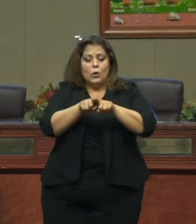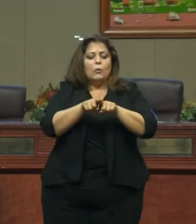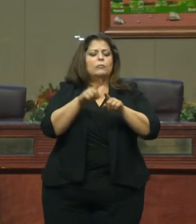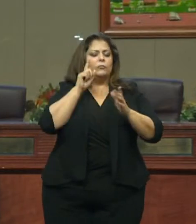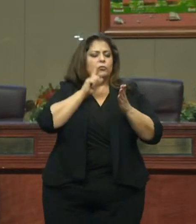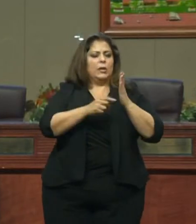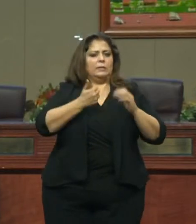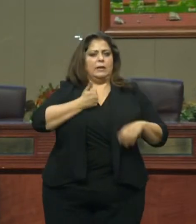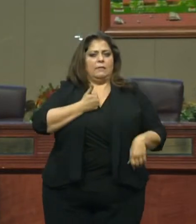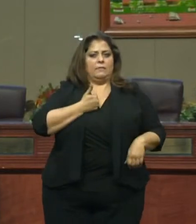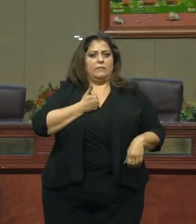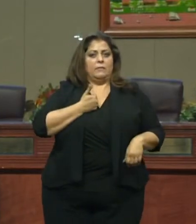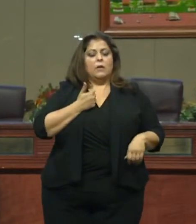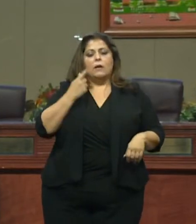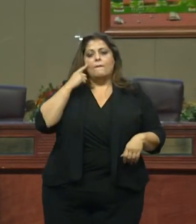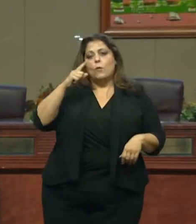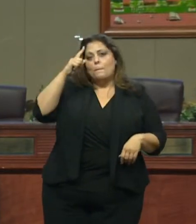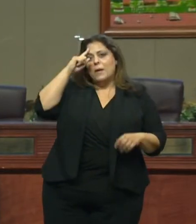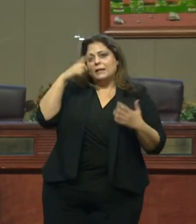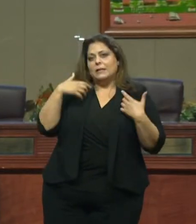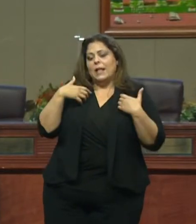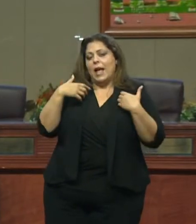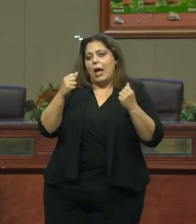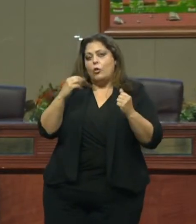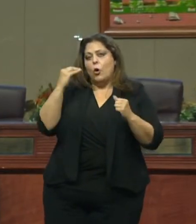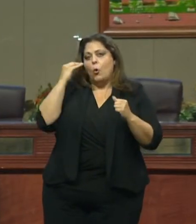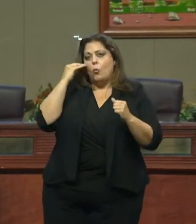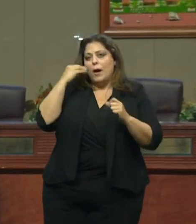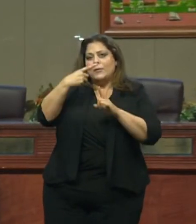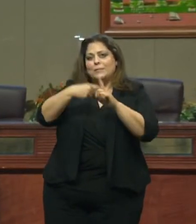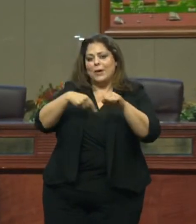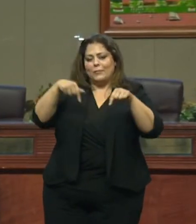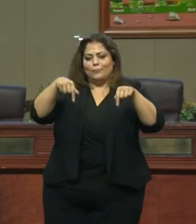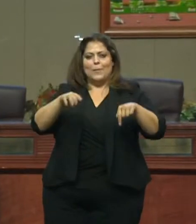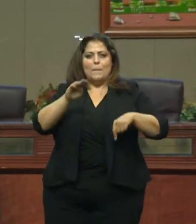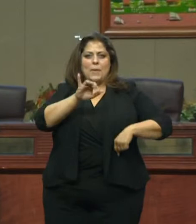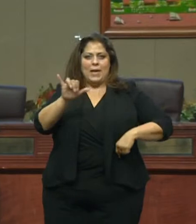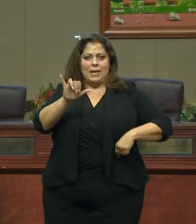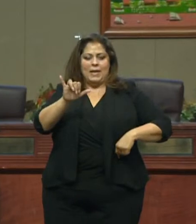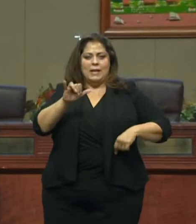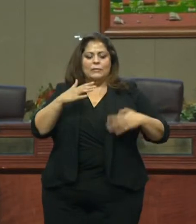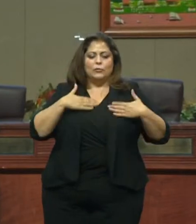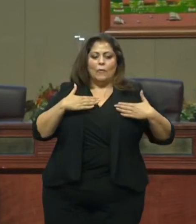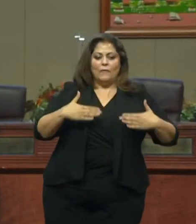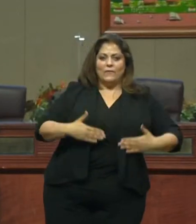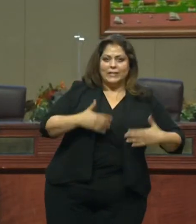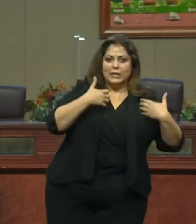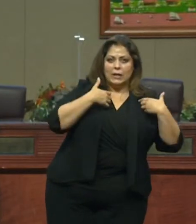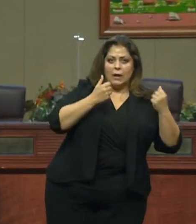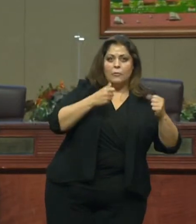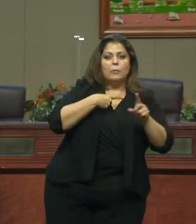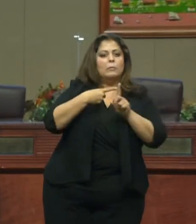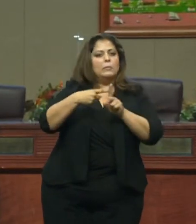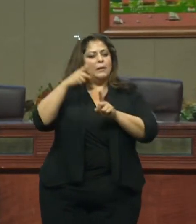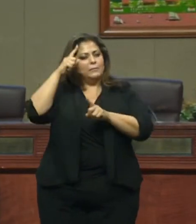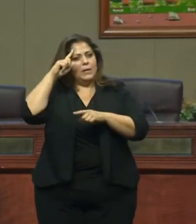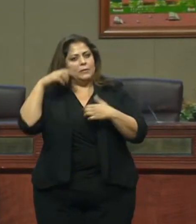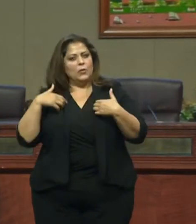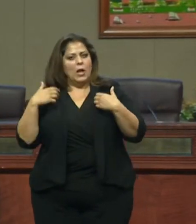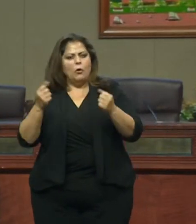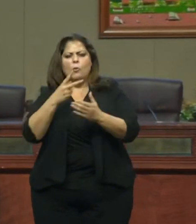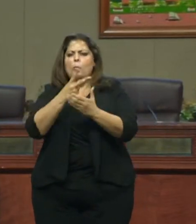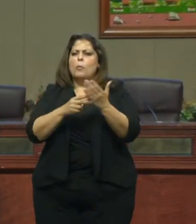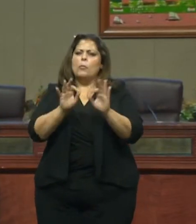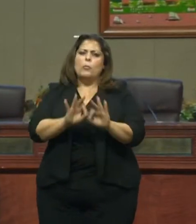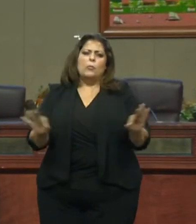Health Awareness Month. Keeping yourself healthy, both physically and mentally, during this pandemic is so important. There's probably as